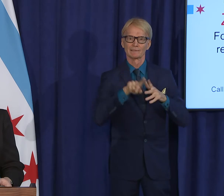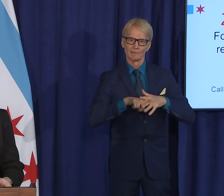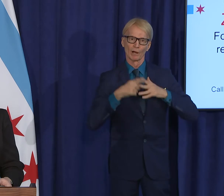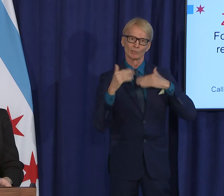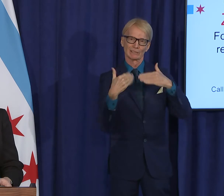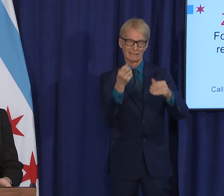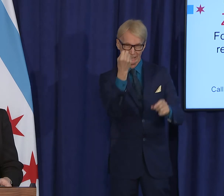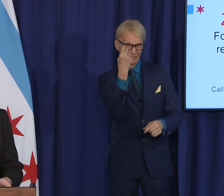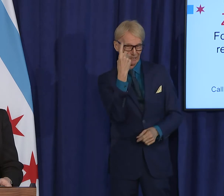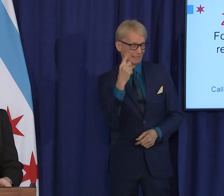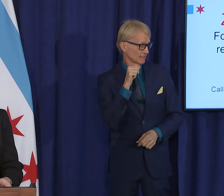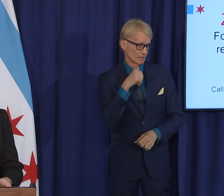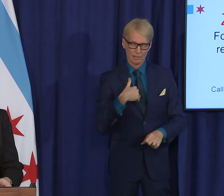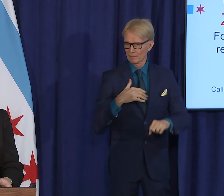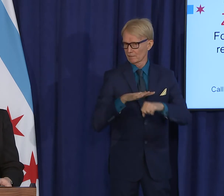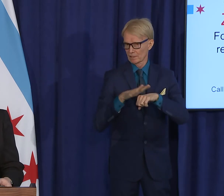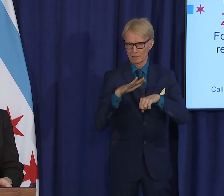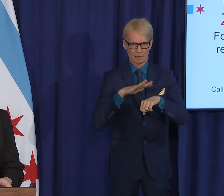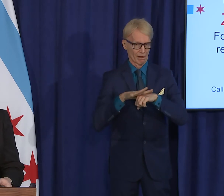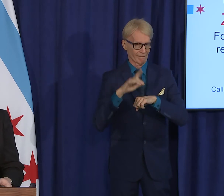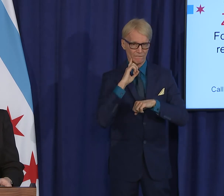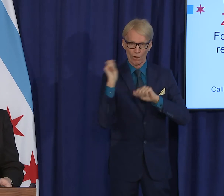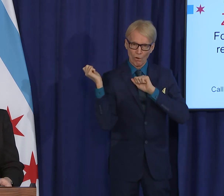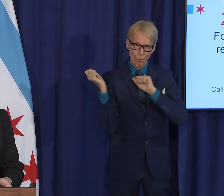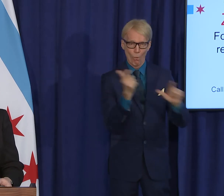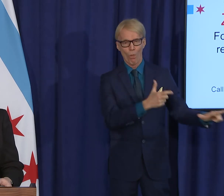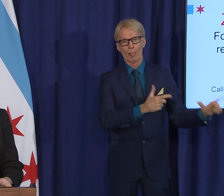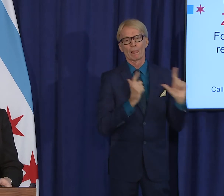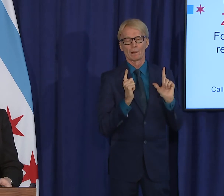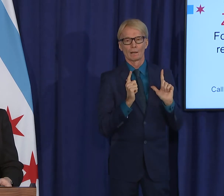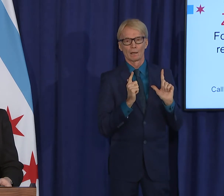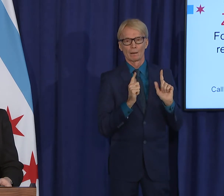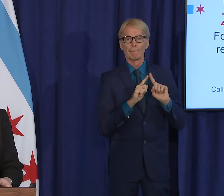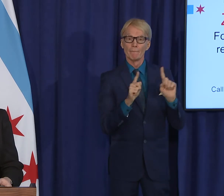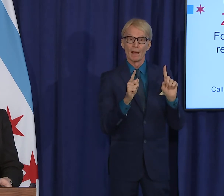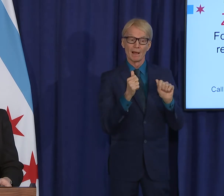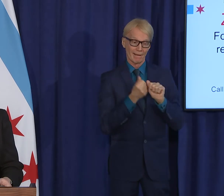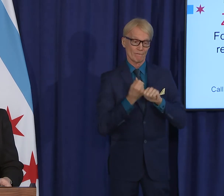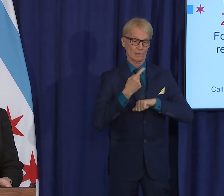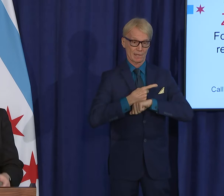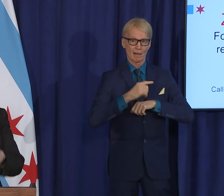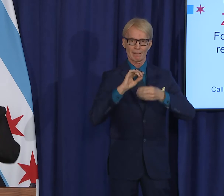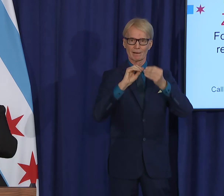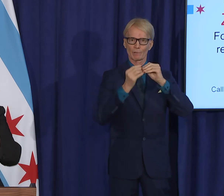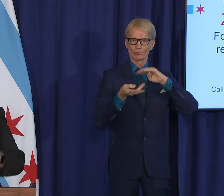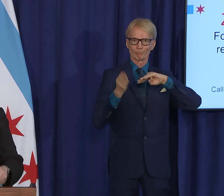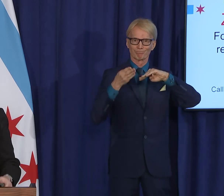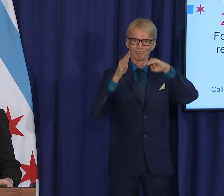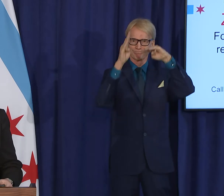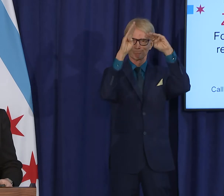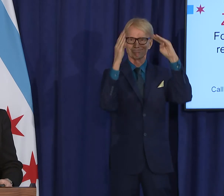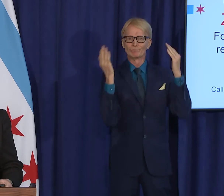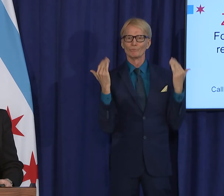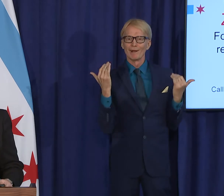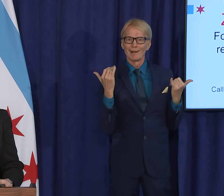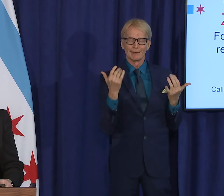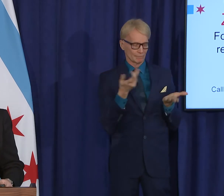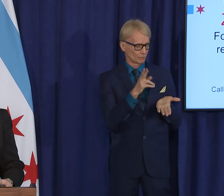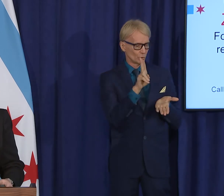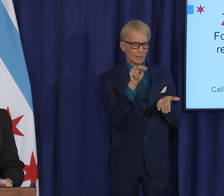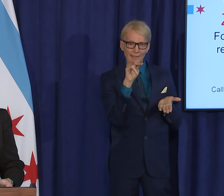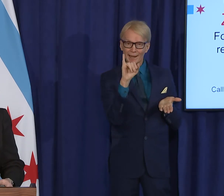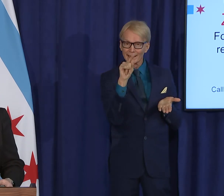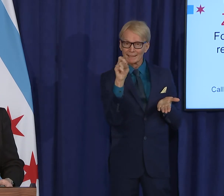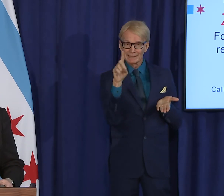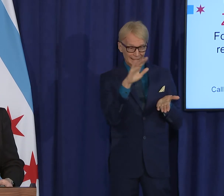enough vaccine for everybody who wants it, but every day that calculus is improving and underscoring the United Center as